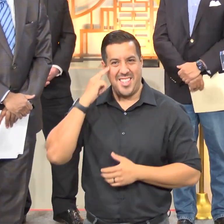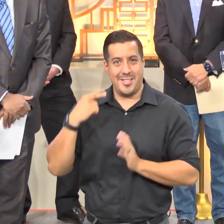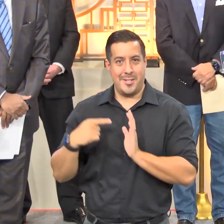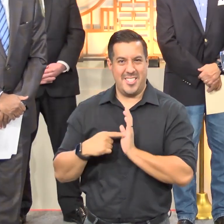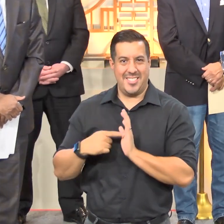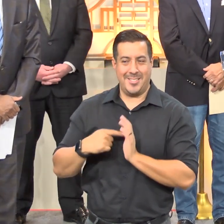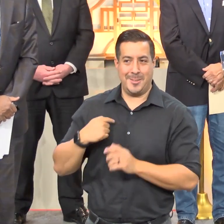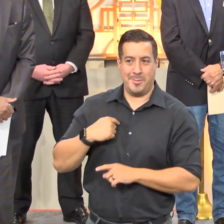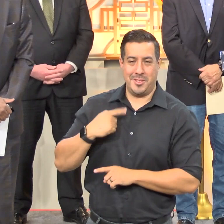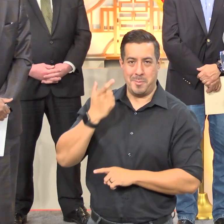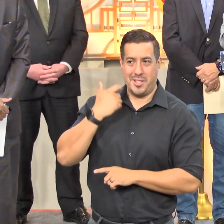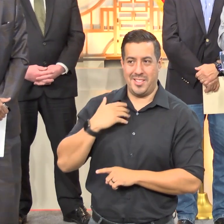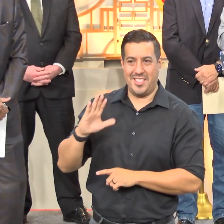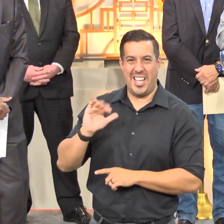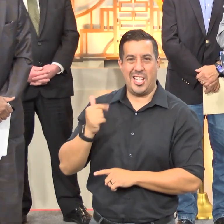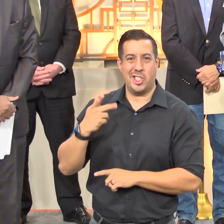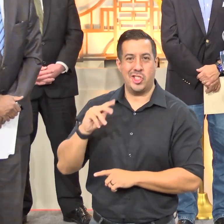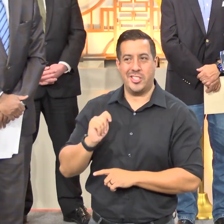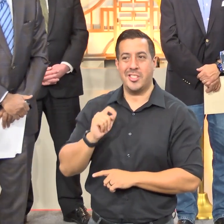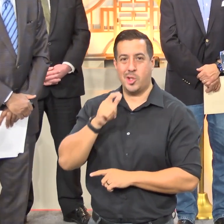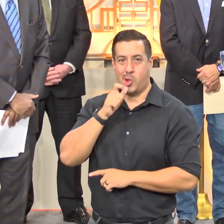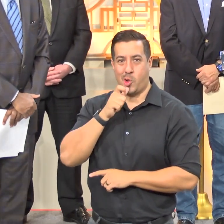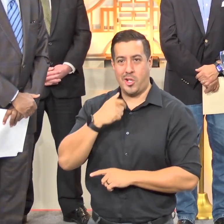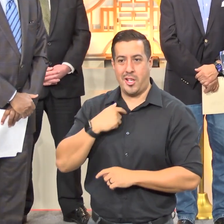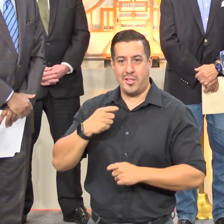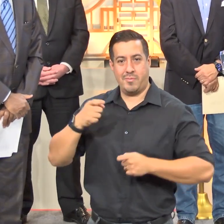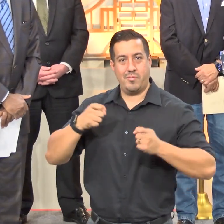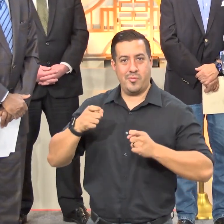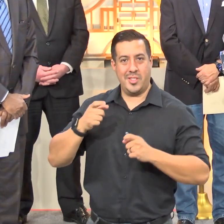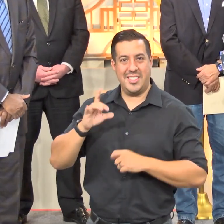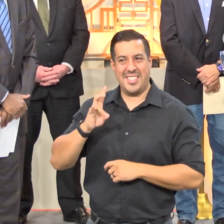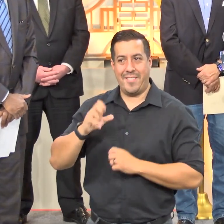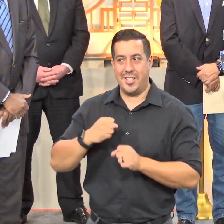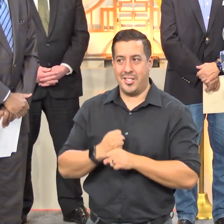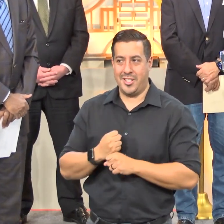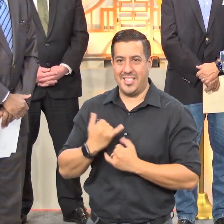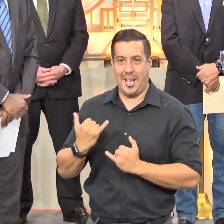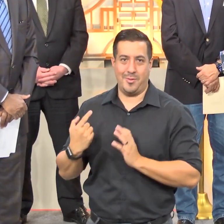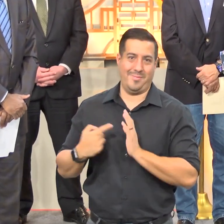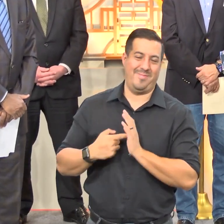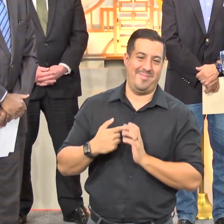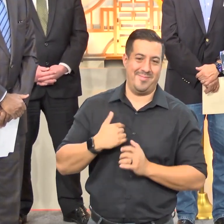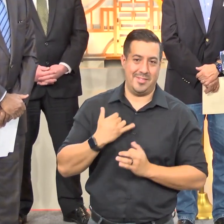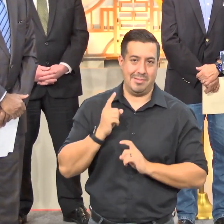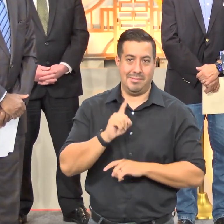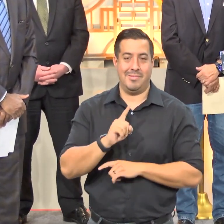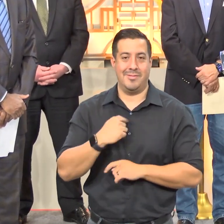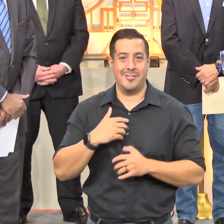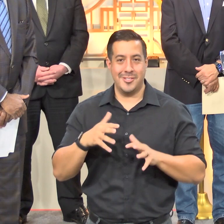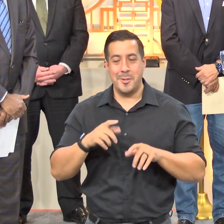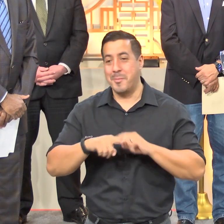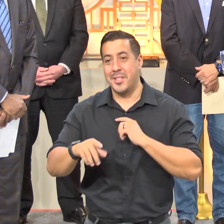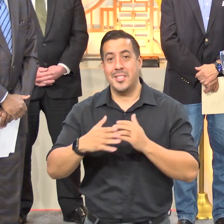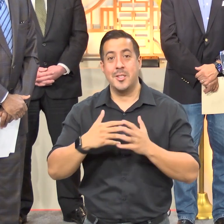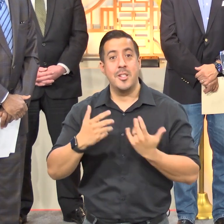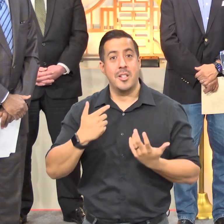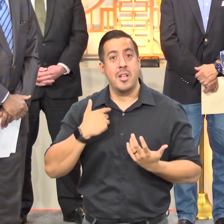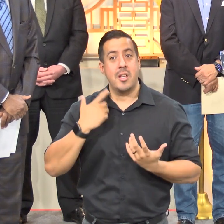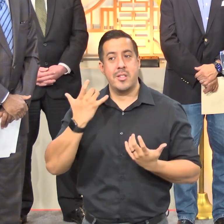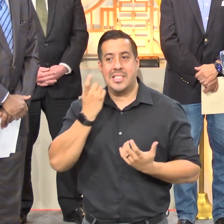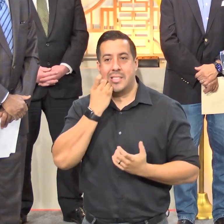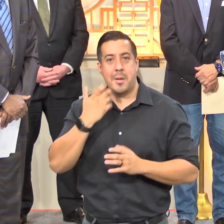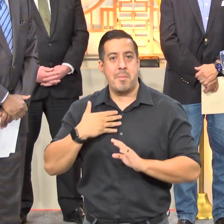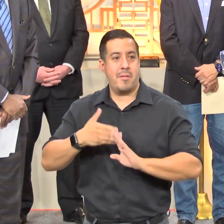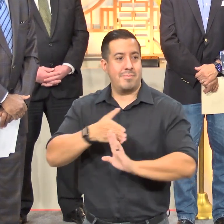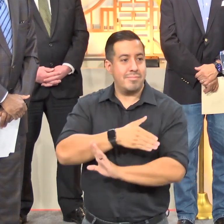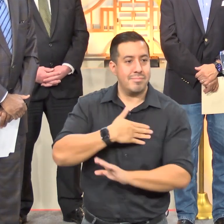being the agent in charge of the Houston field office for 7 years. But as Commissioner Garcia mentioned, my former office